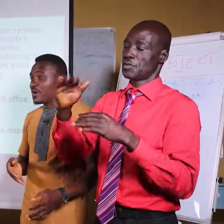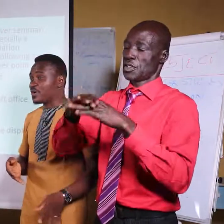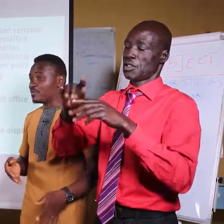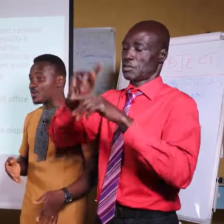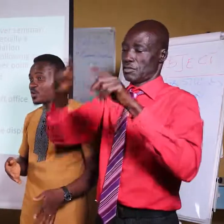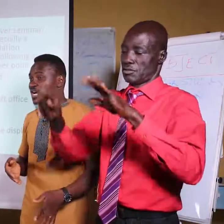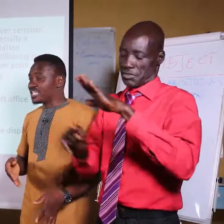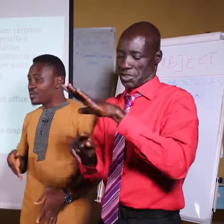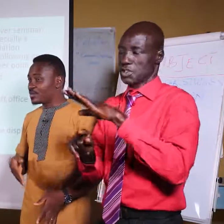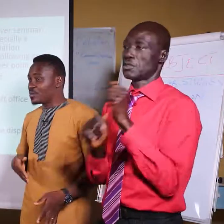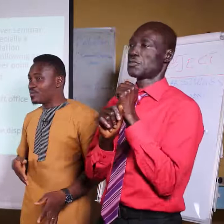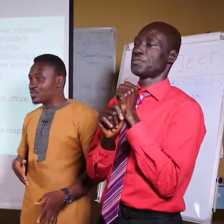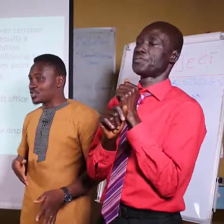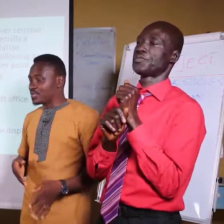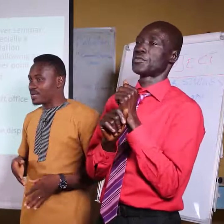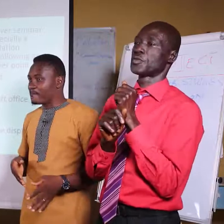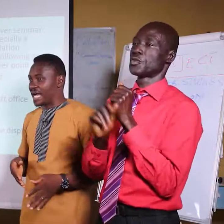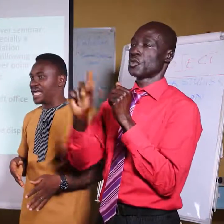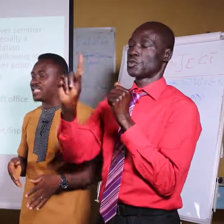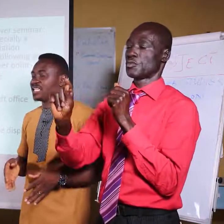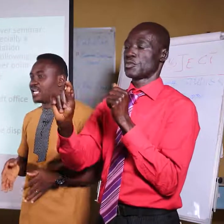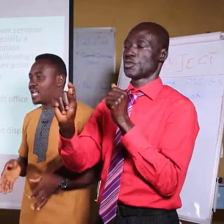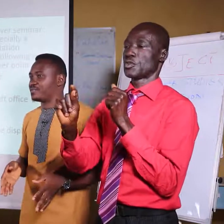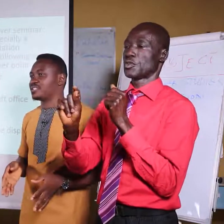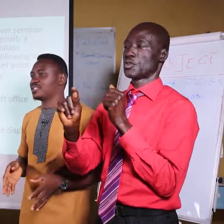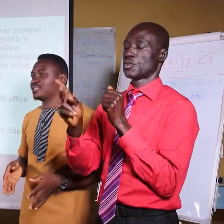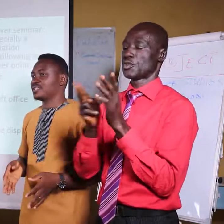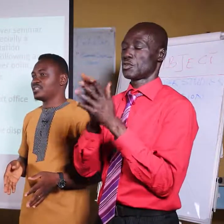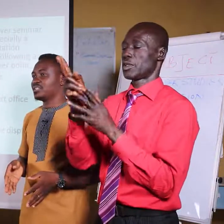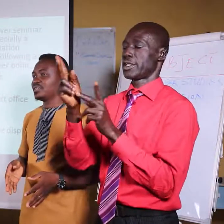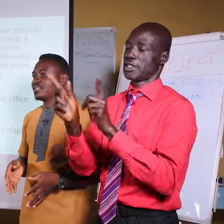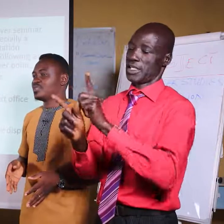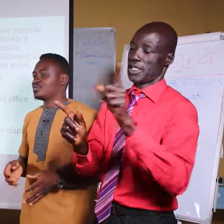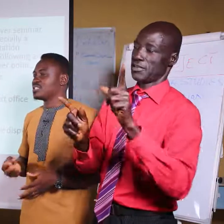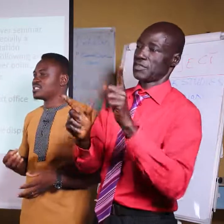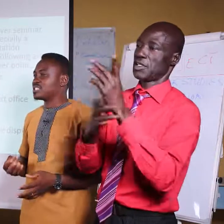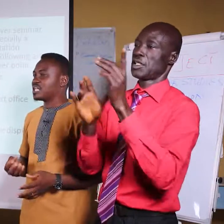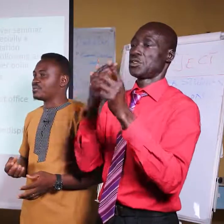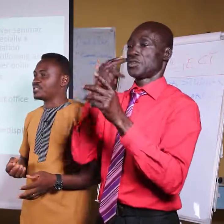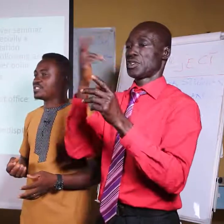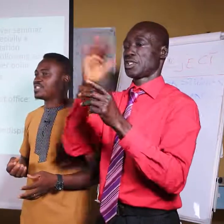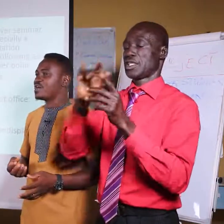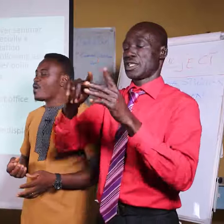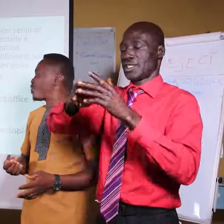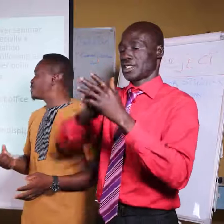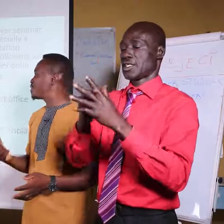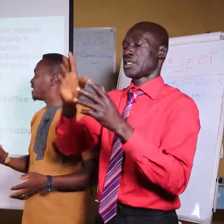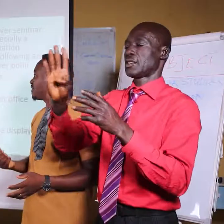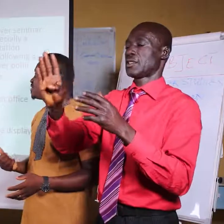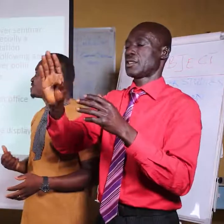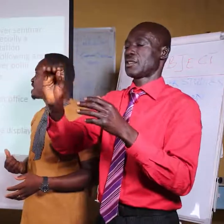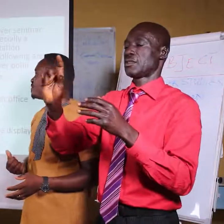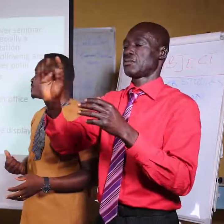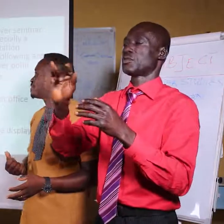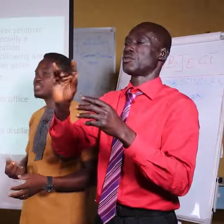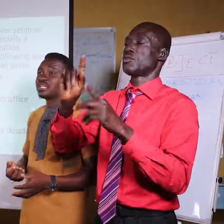bottom of your screen by the left. You see a Start button. Once you click